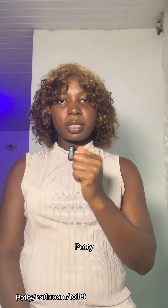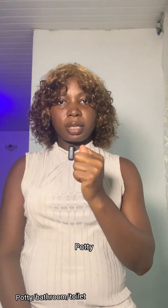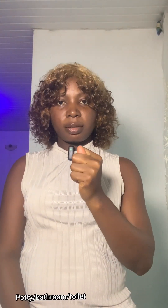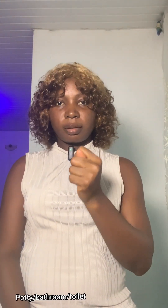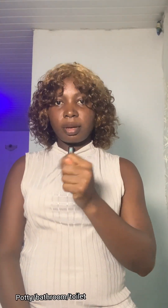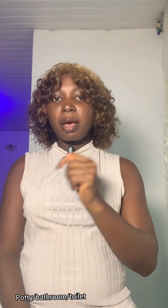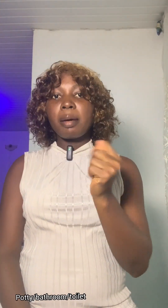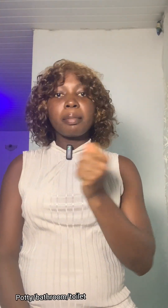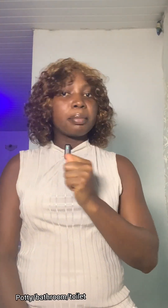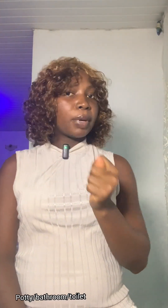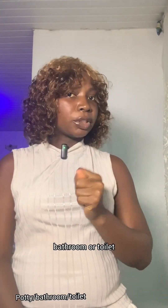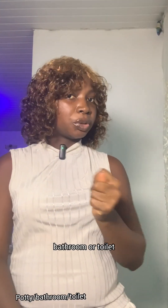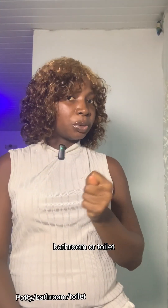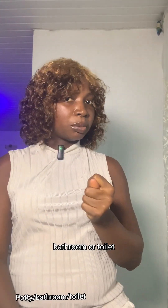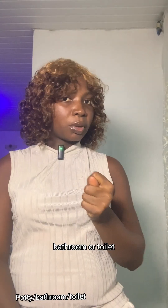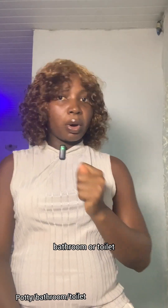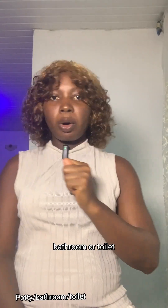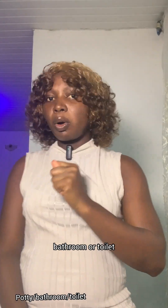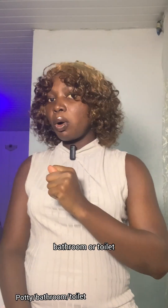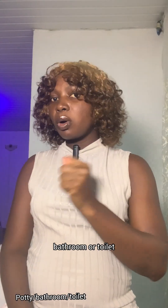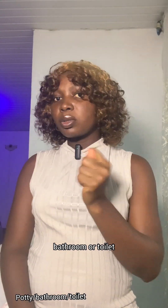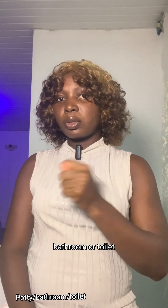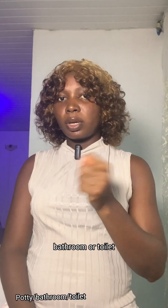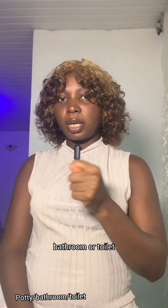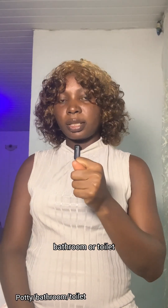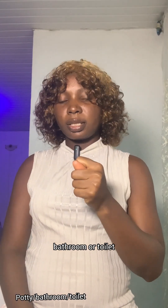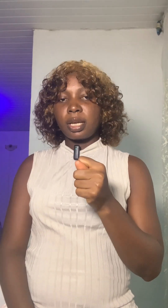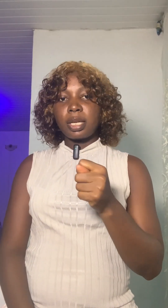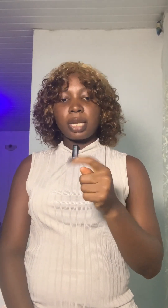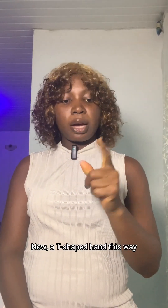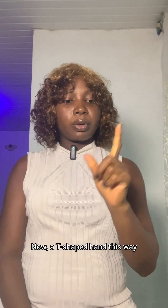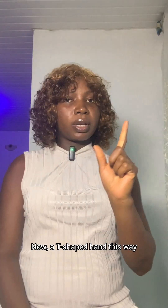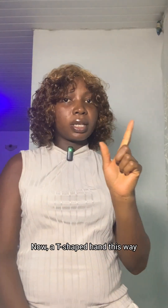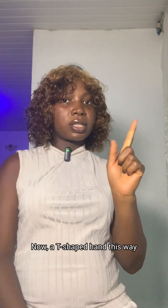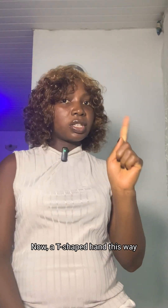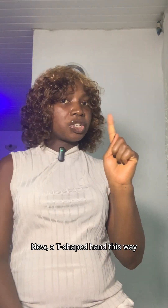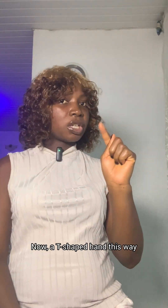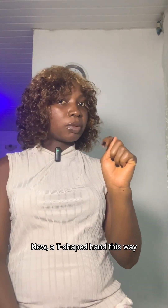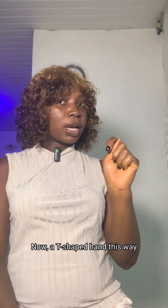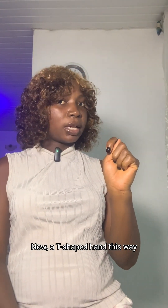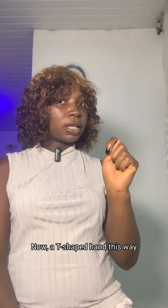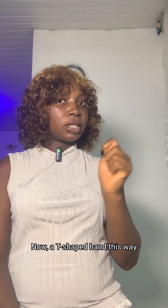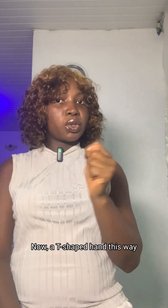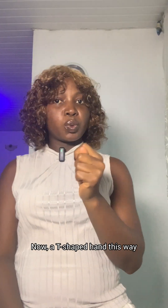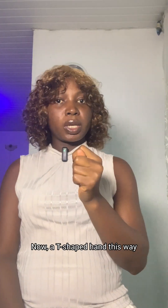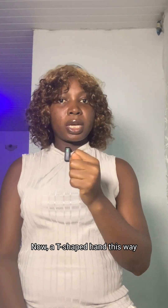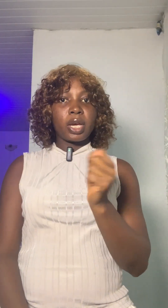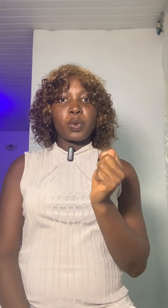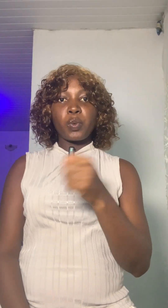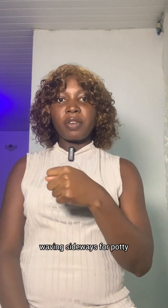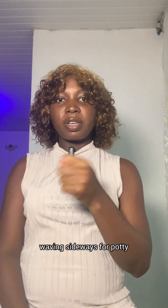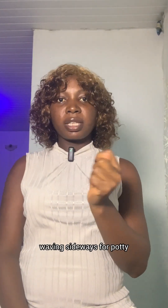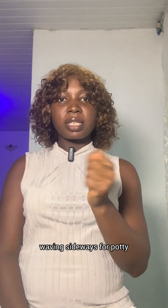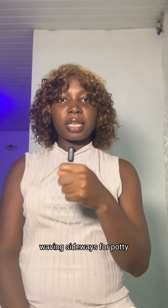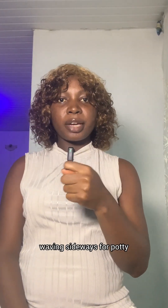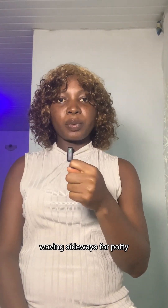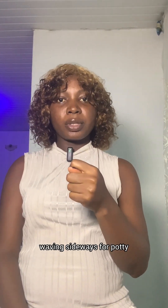Potty, bathroom, or toilet. Now, a T-shaped hand this way, waving sideways